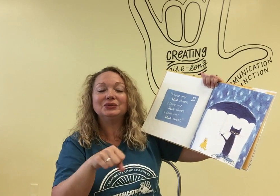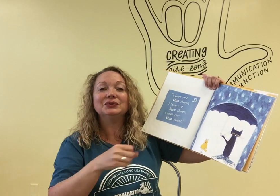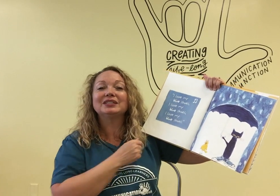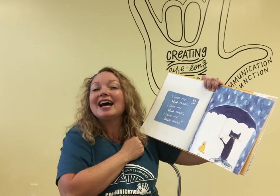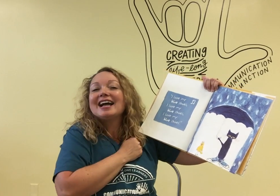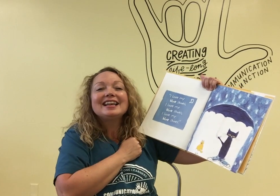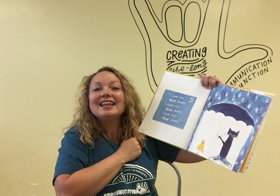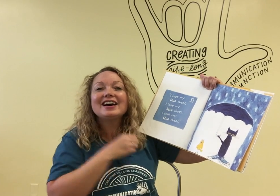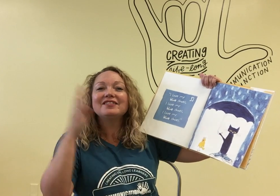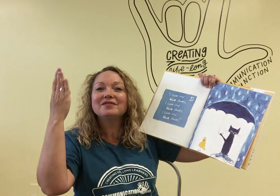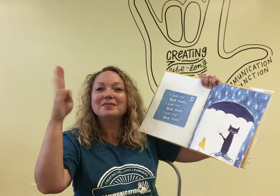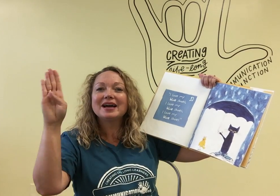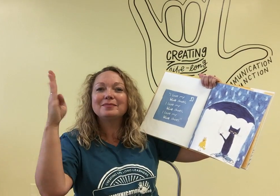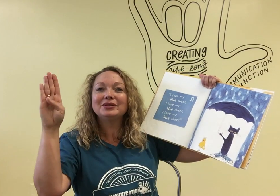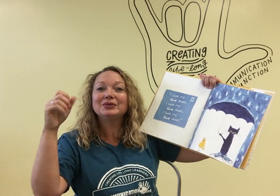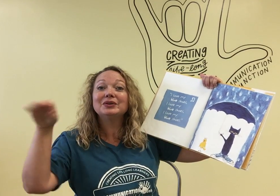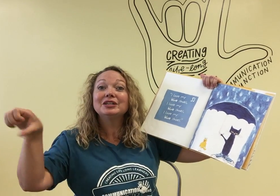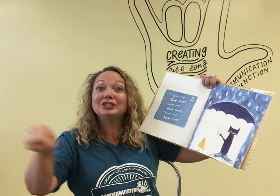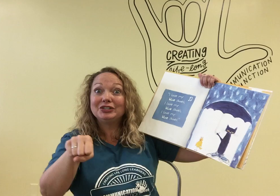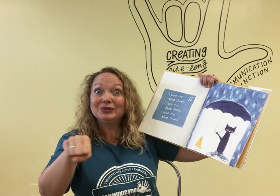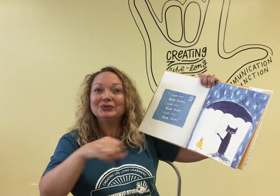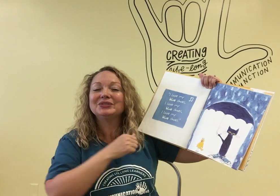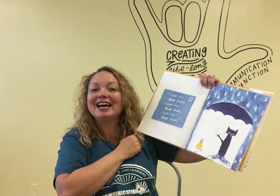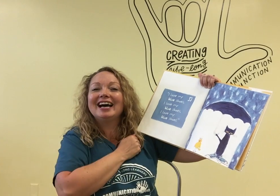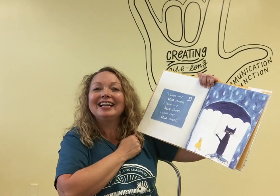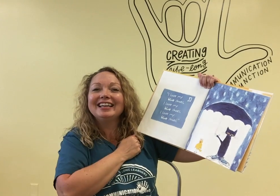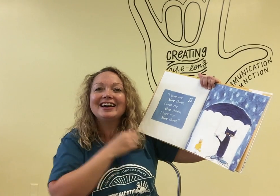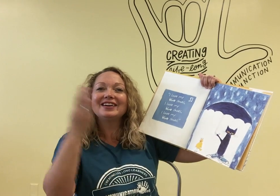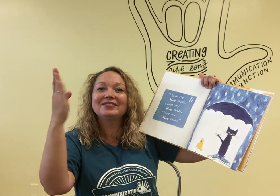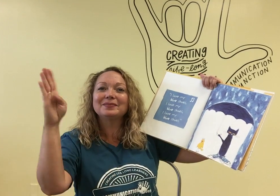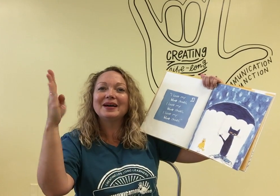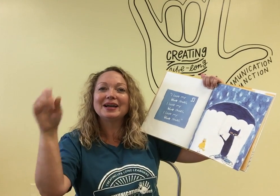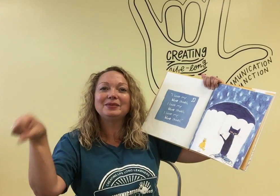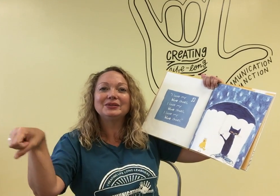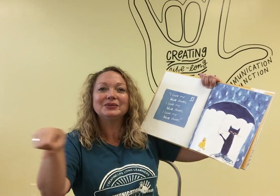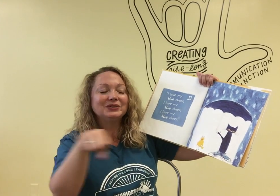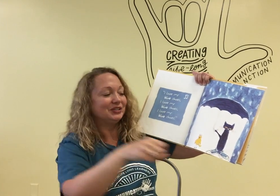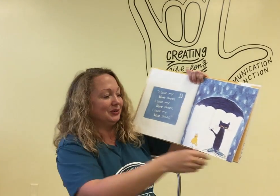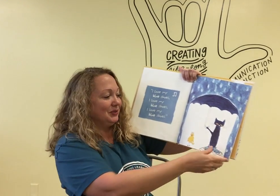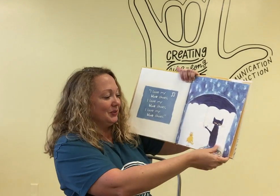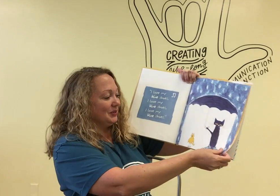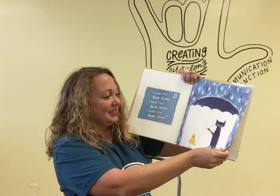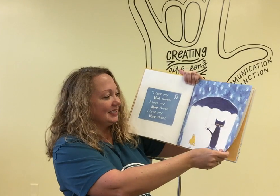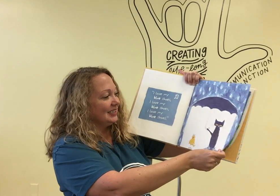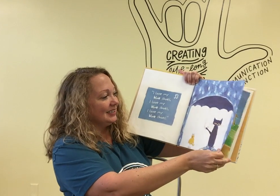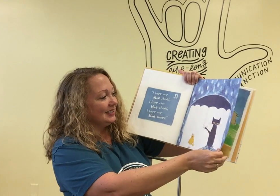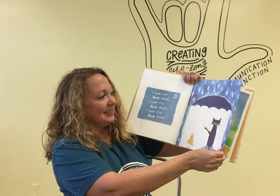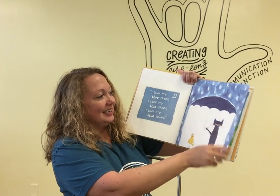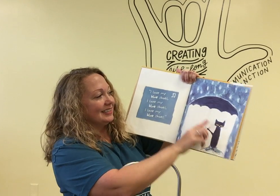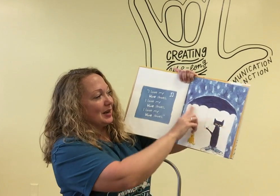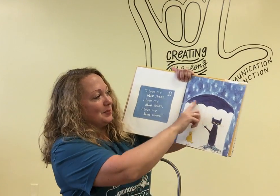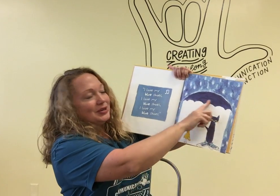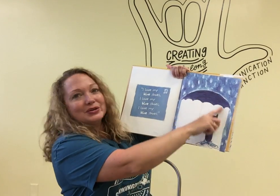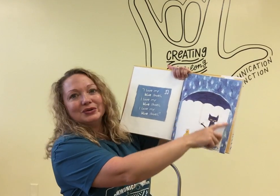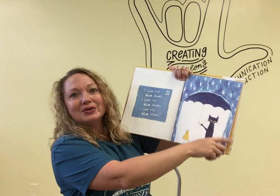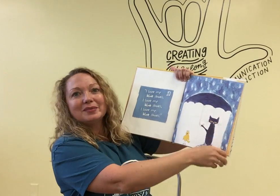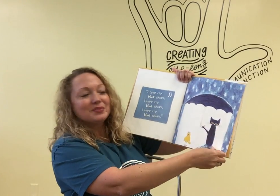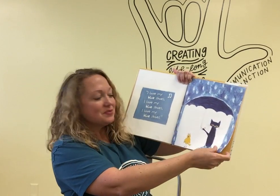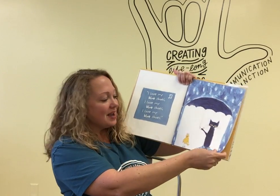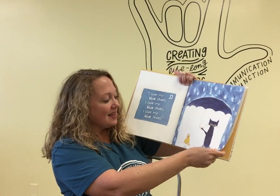shoes. I love my blue shoes. I love my blue shoes. He's got a blue